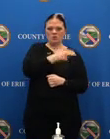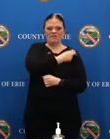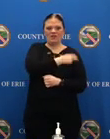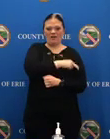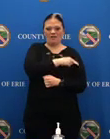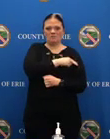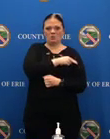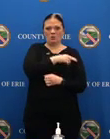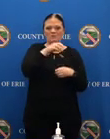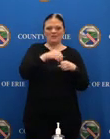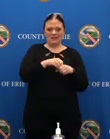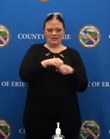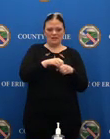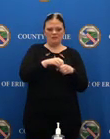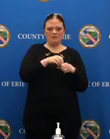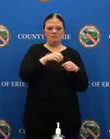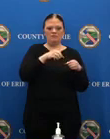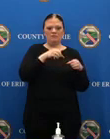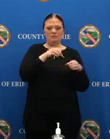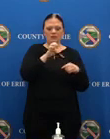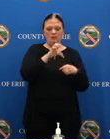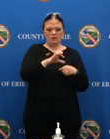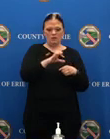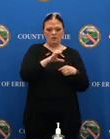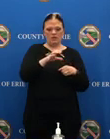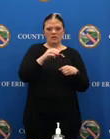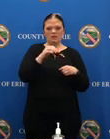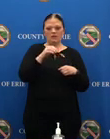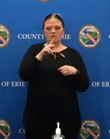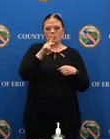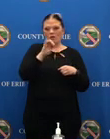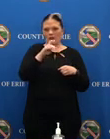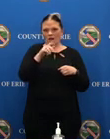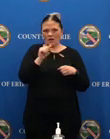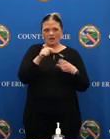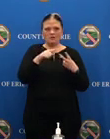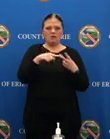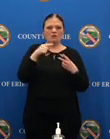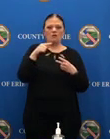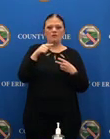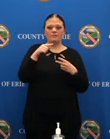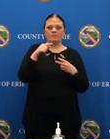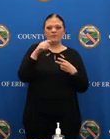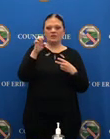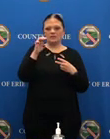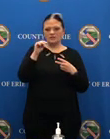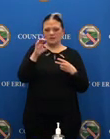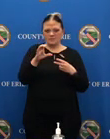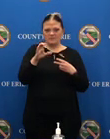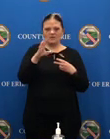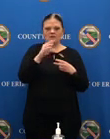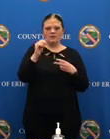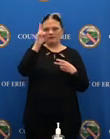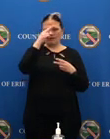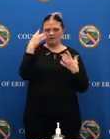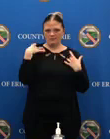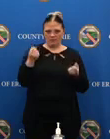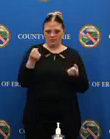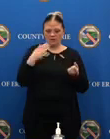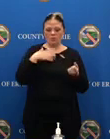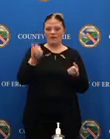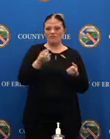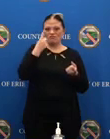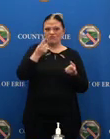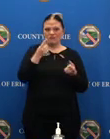Erie County, Jody LeMayo of Calida, Mark Sullivan of Catholic Health, and Tom Croce of ECMC. And it is my understanding, based